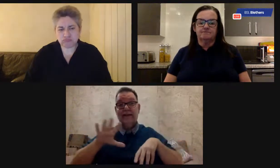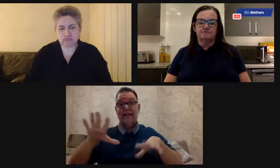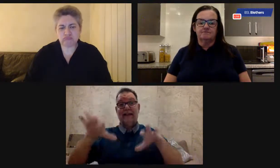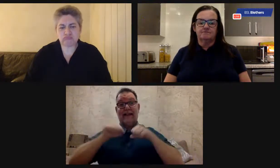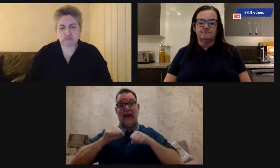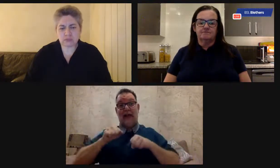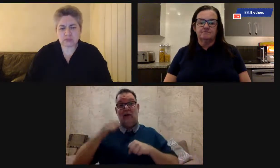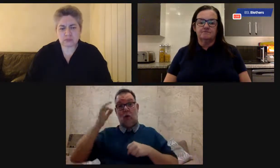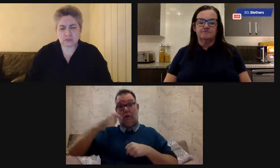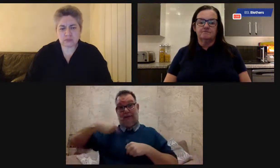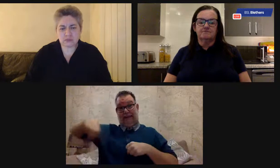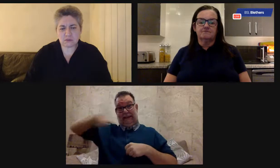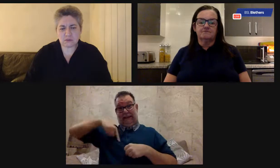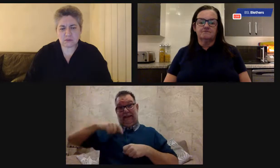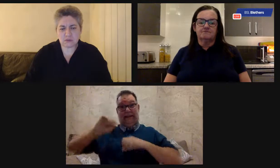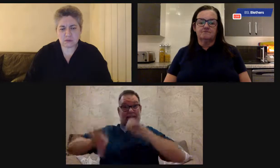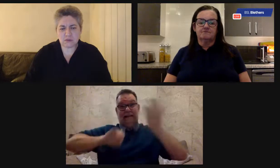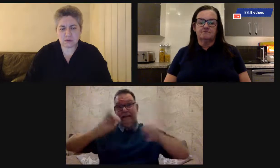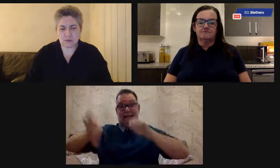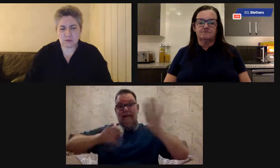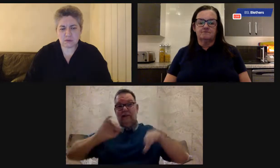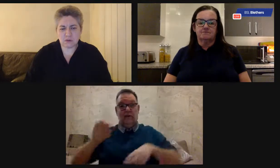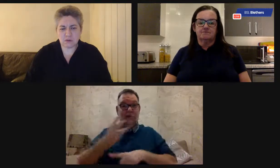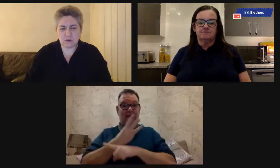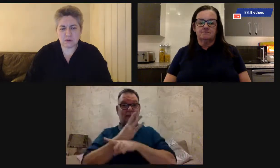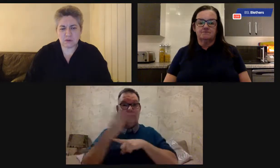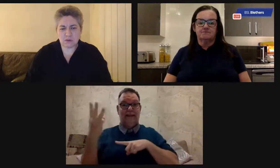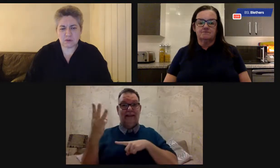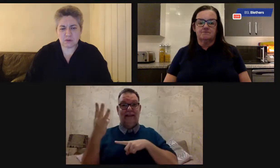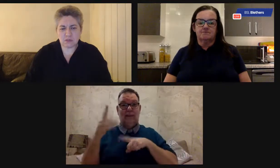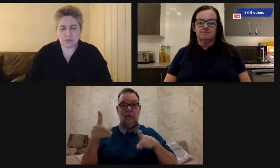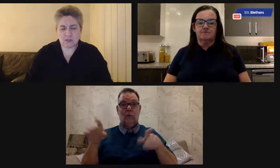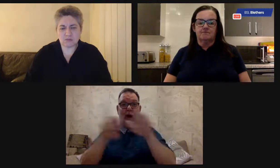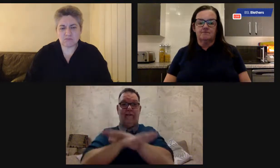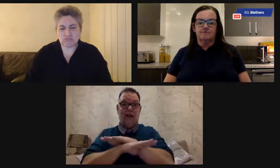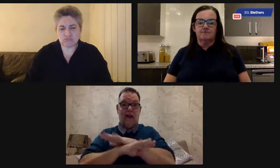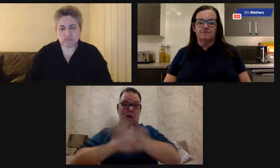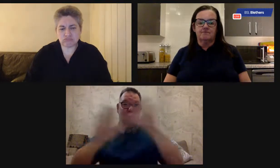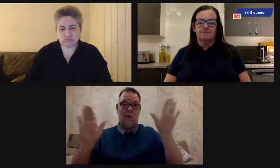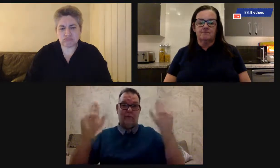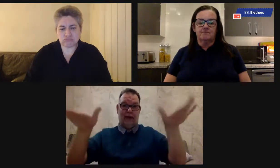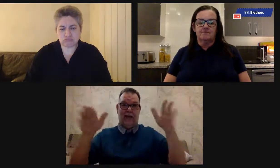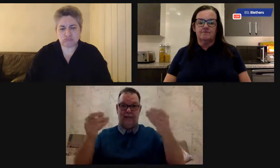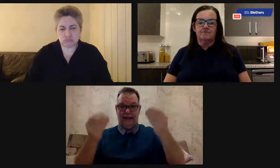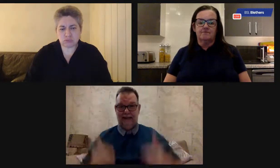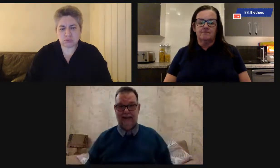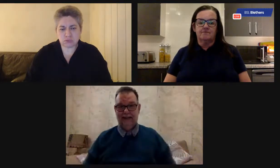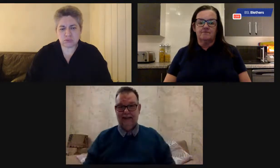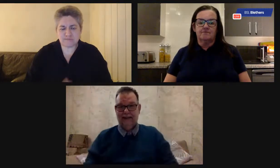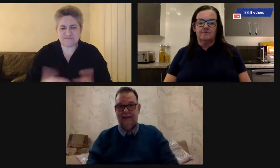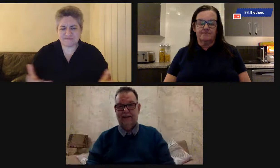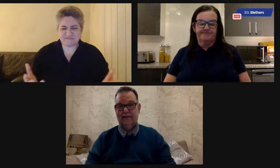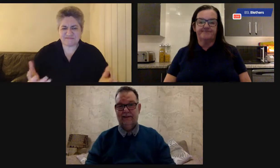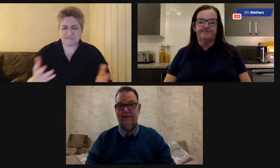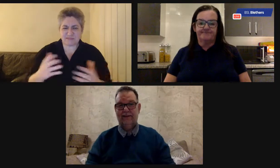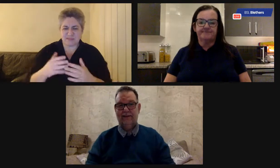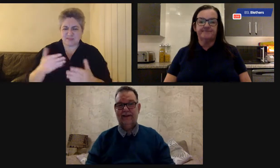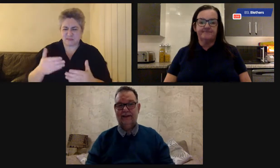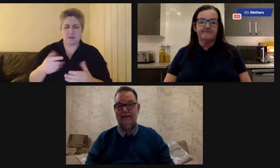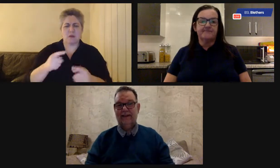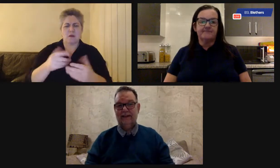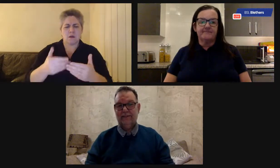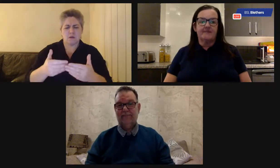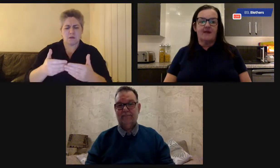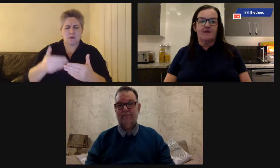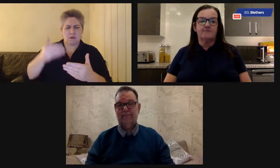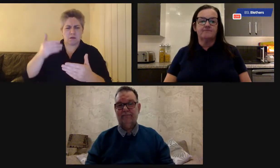getting back to people. You can imagine that. And it took the whole committee, all of us working together, 3 weeks to get everything all